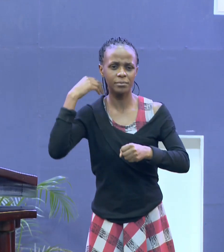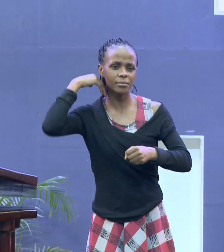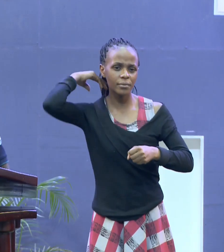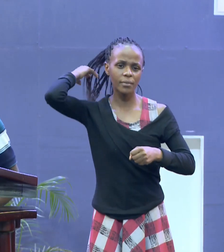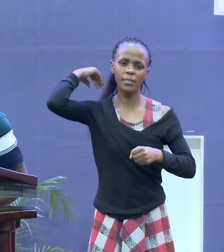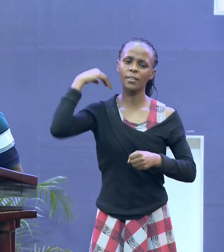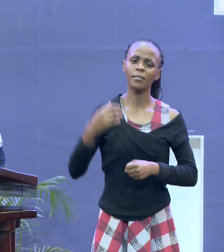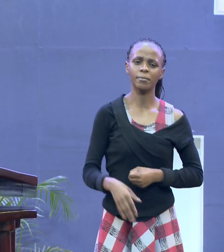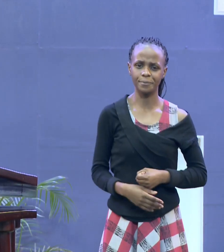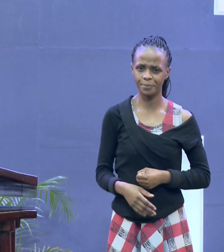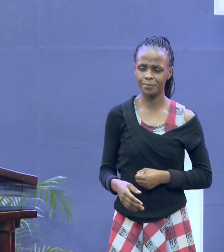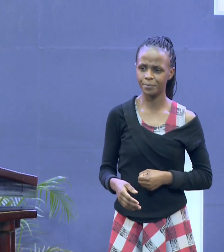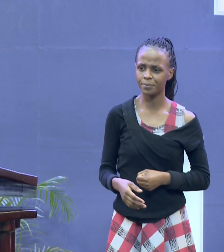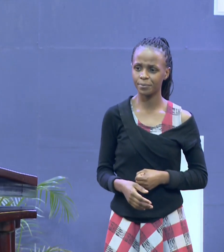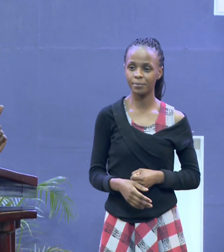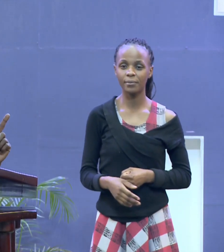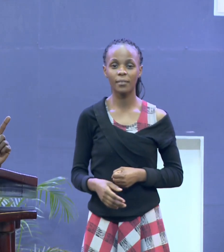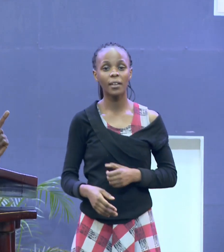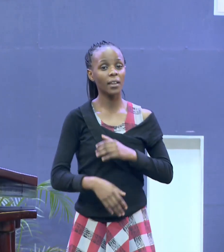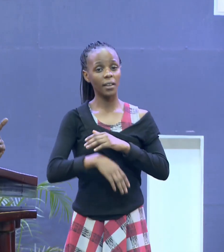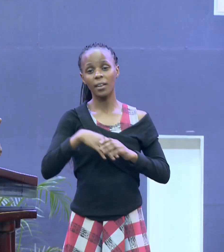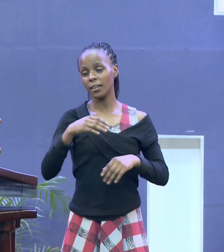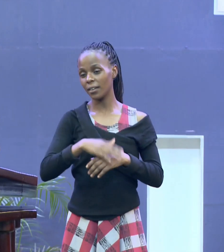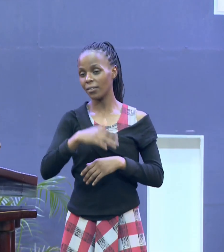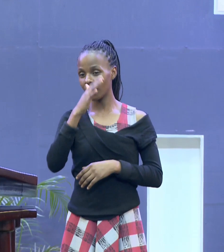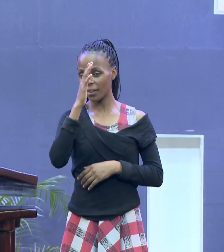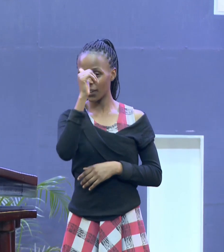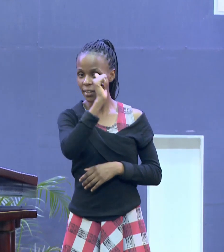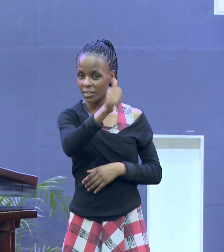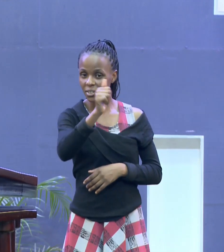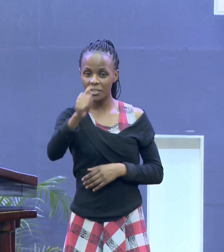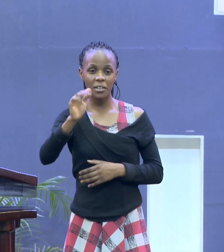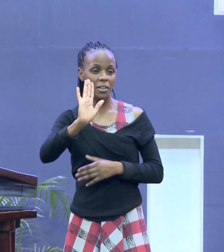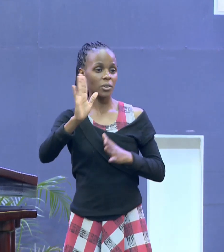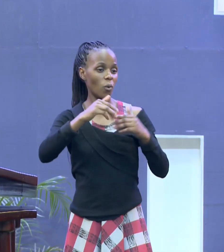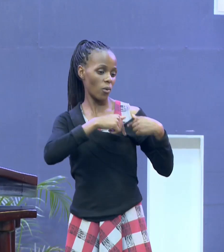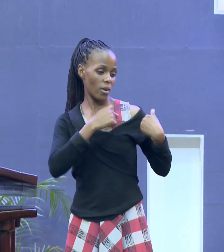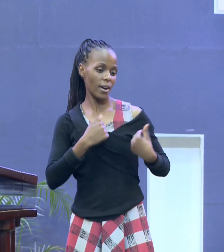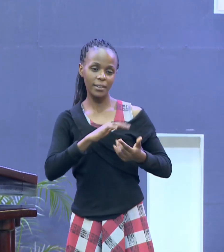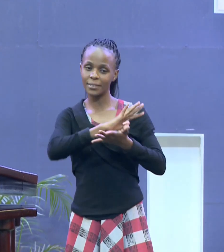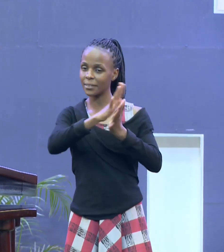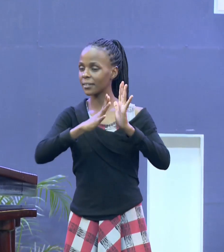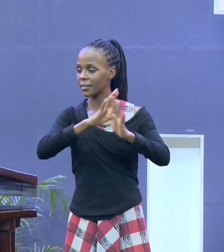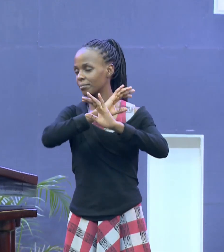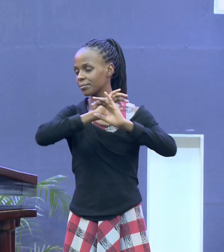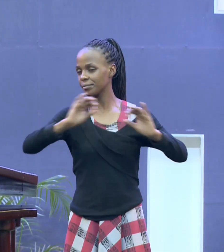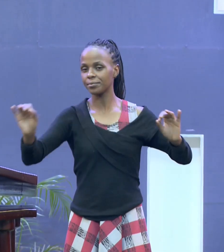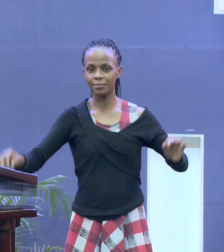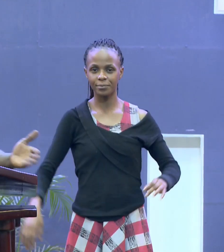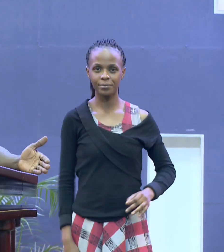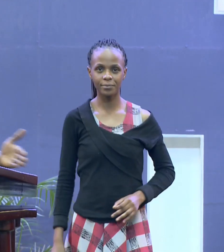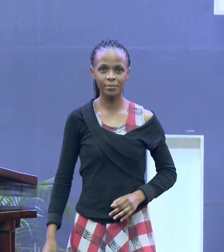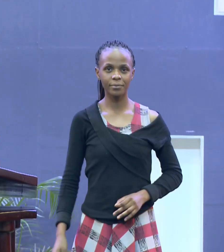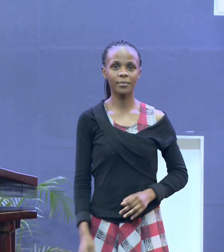level that says that you forgive that brethren. Tewerimba omutima teguli kirini. Do not deceive yourself, your heart is not